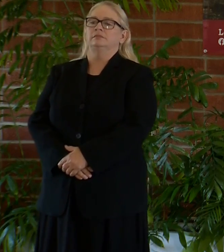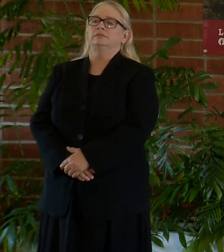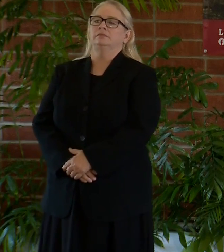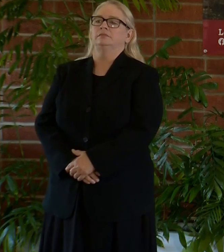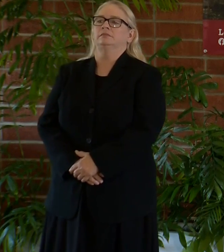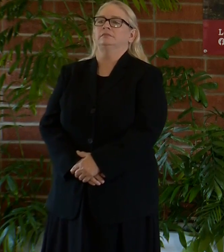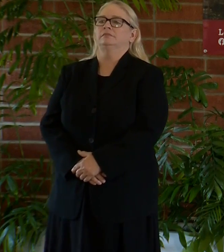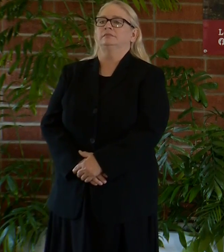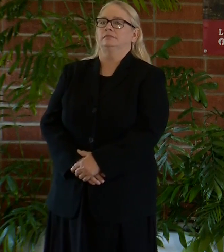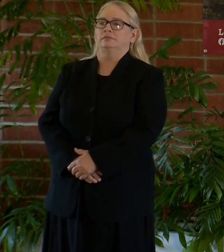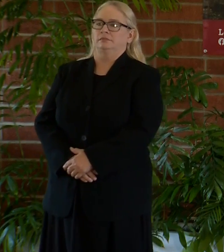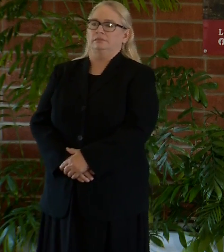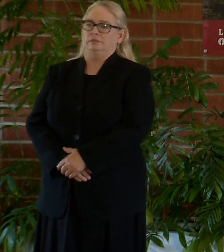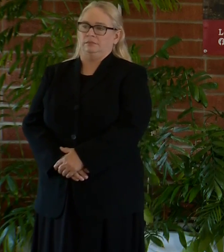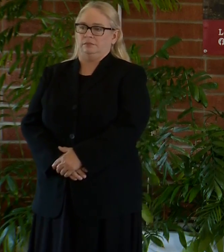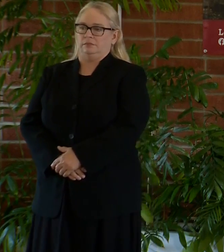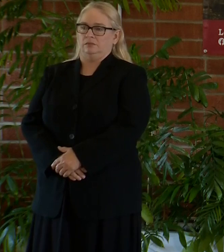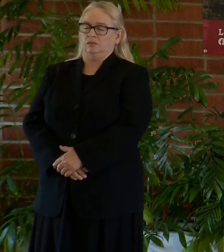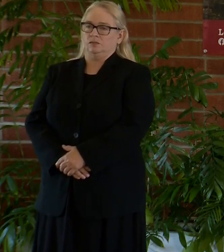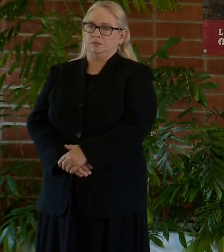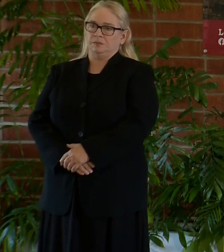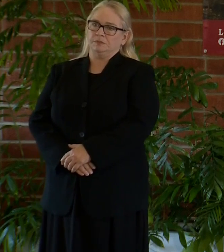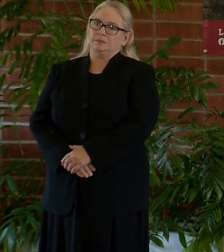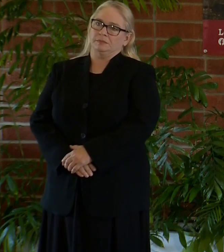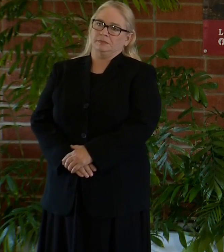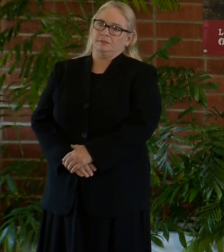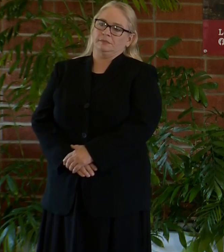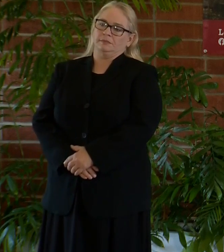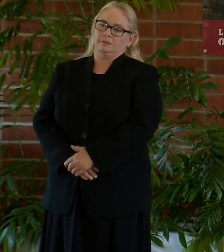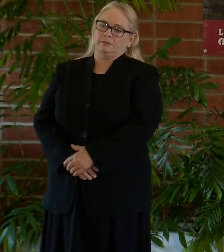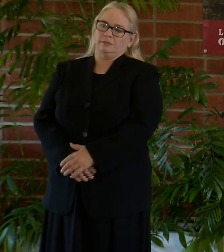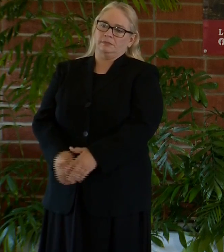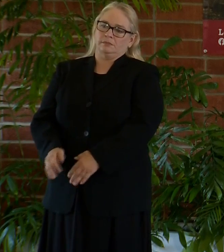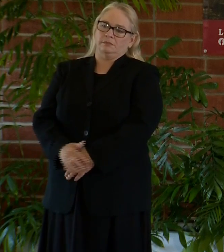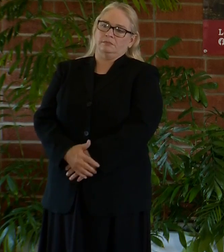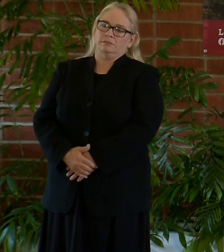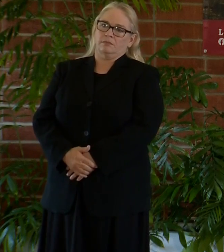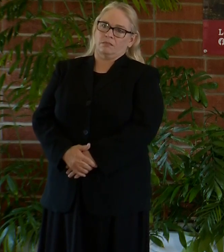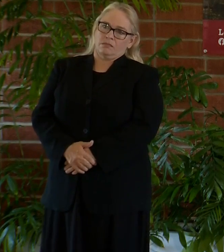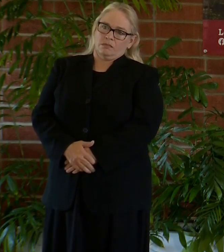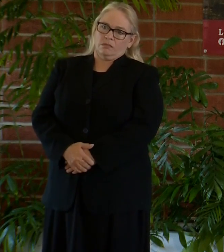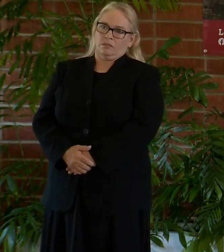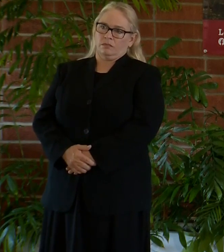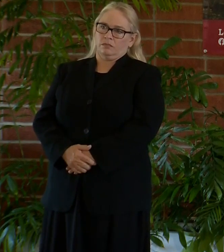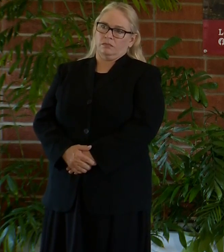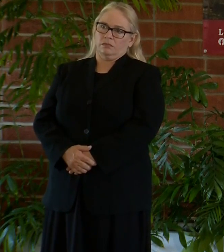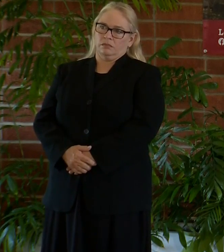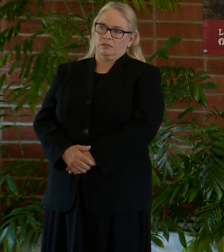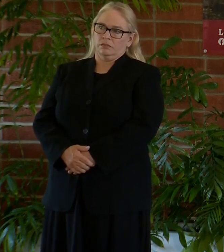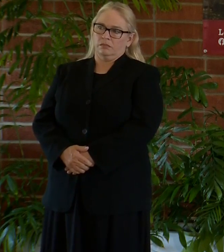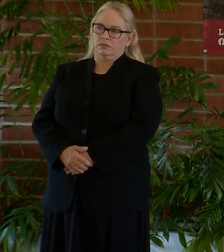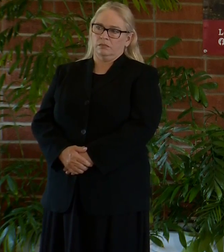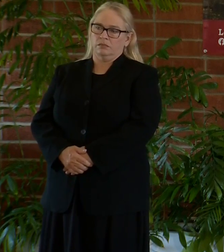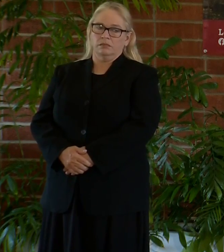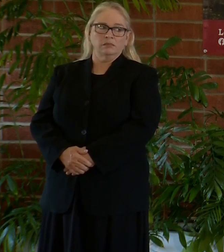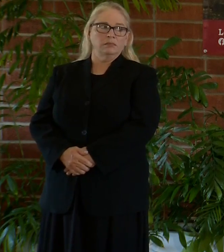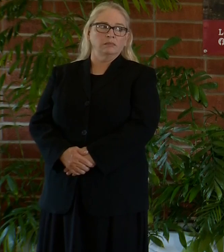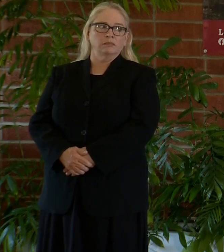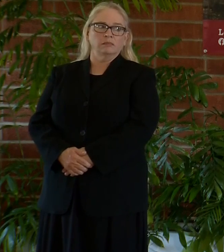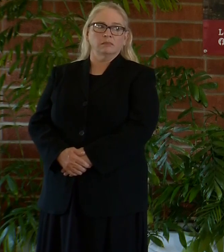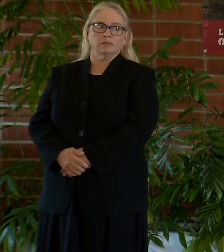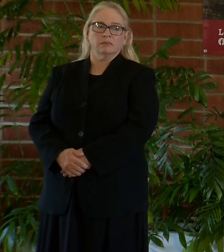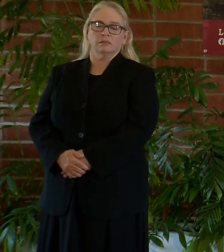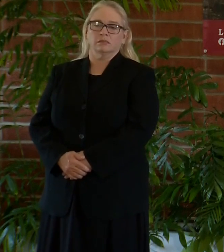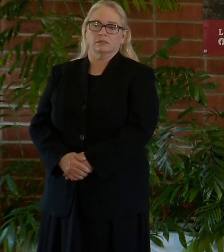yeah, she's able to. She's So she's reading the question. so she has a Yeah, she'll be reading questions for everyone else. Okay. Thank you. yeah.